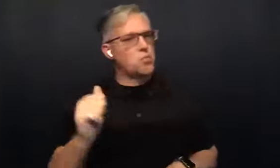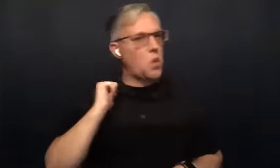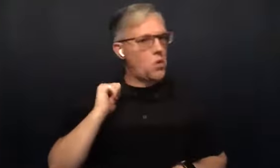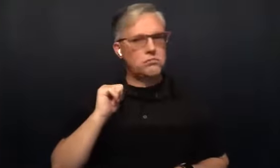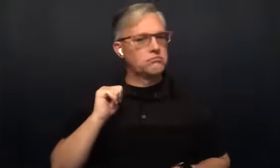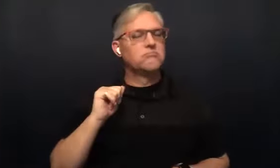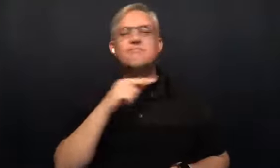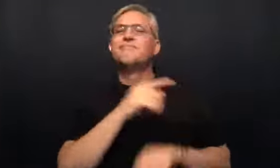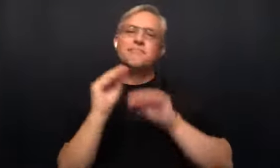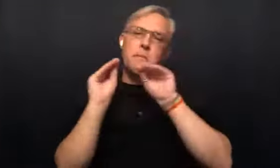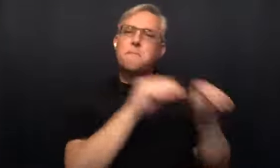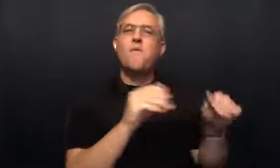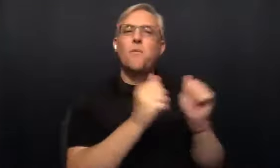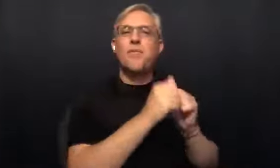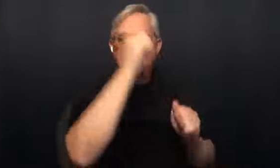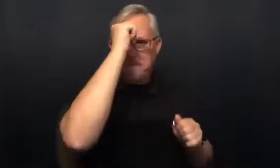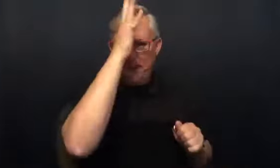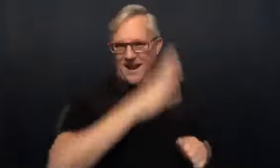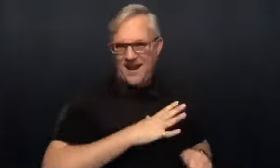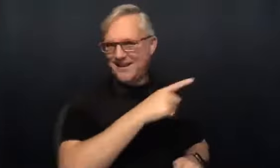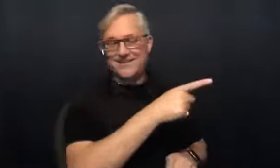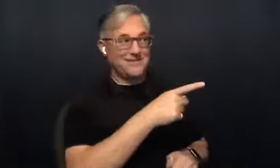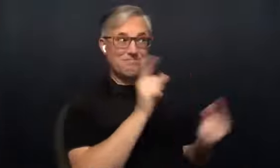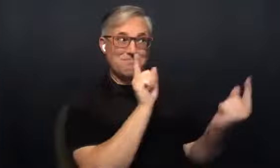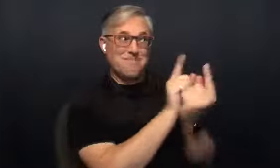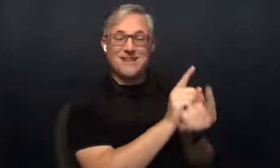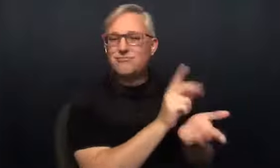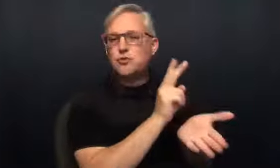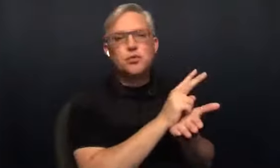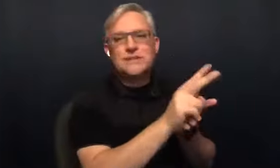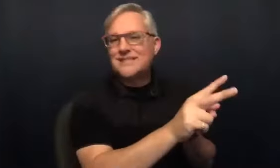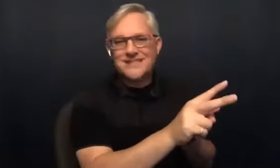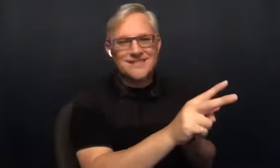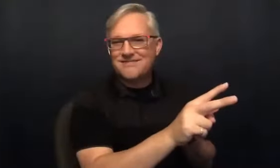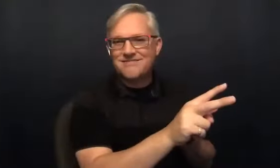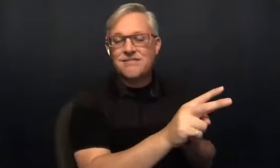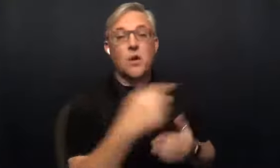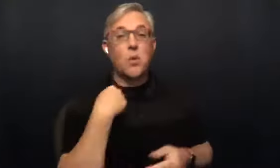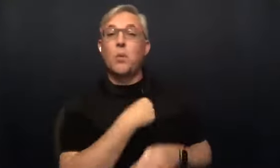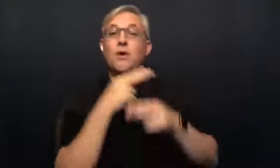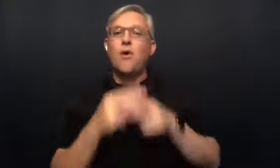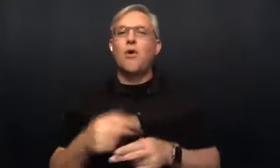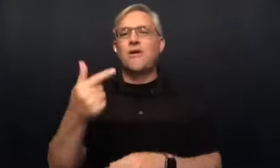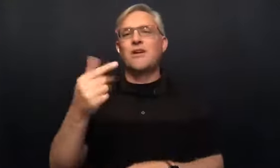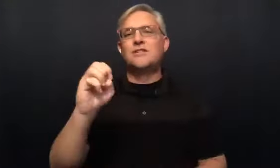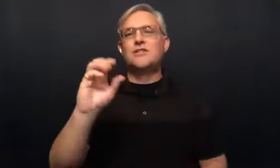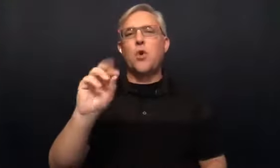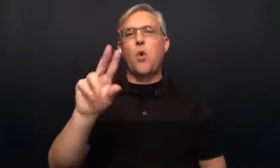man that she had spent less than 2 weeks in 30 years. And that's what we call an Al-Anon, a geographic cure. But one of the